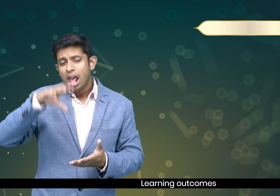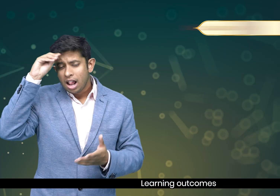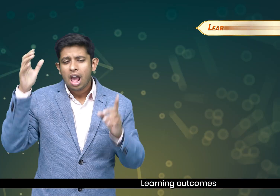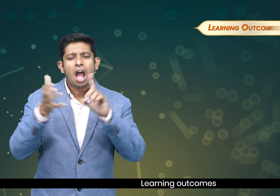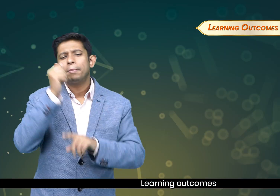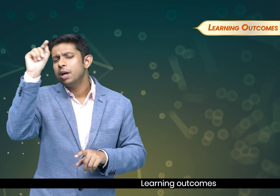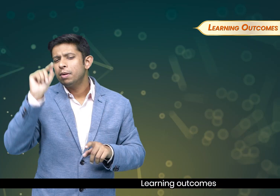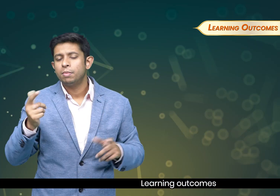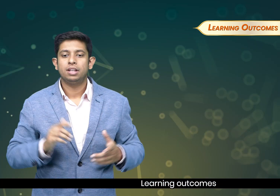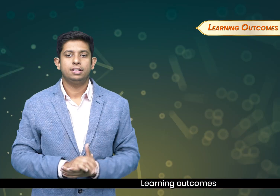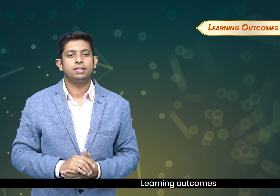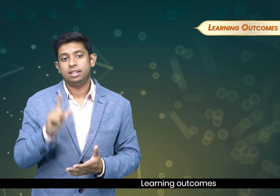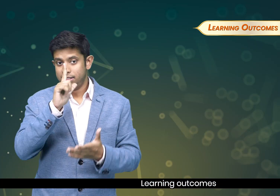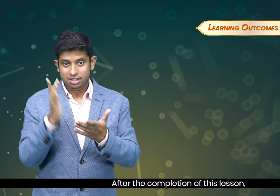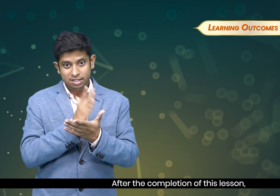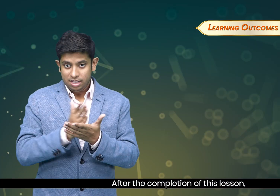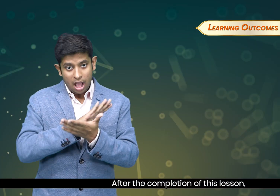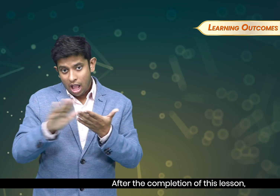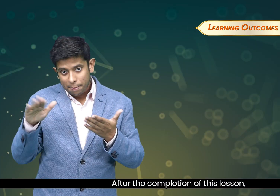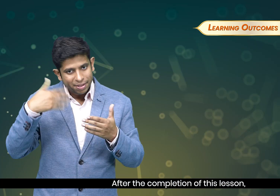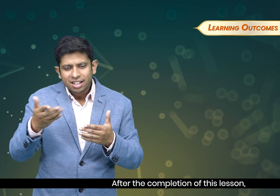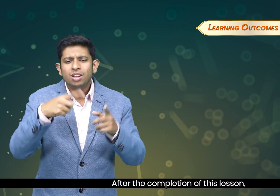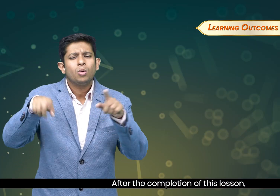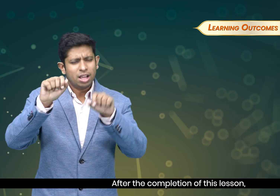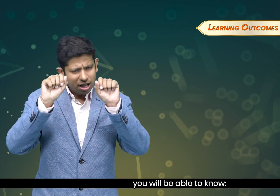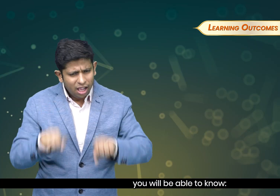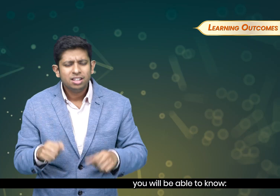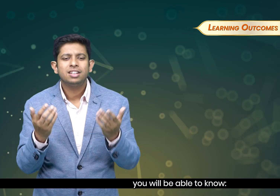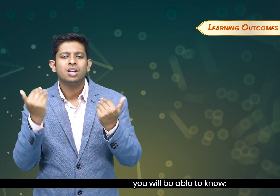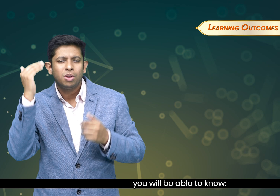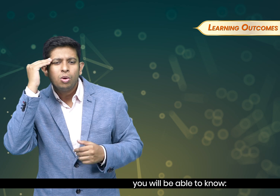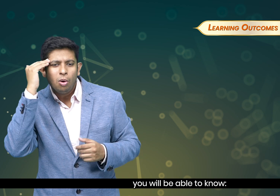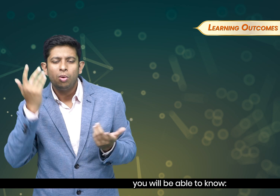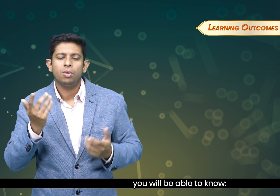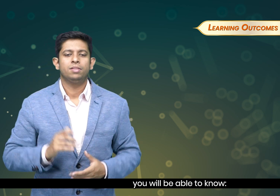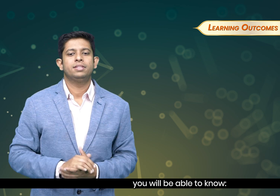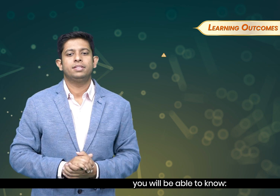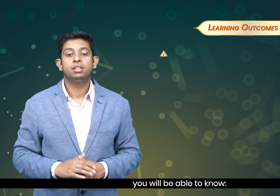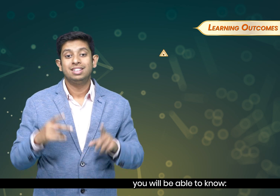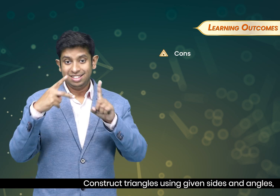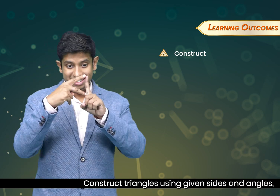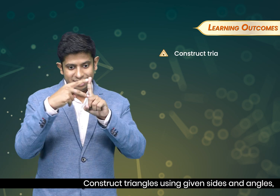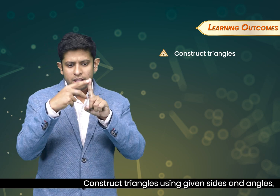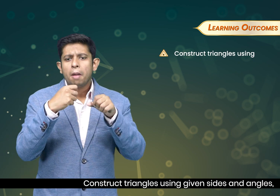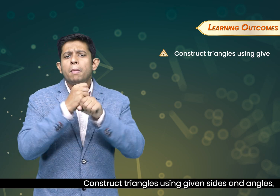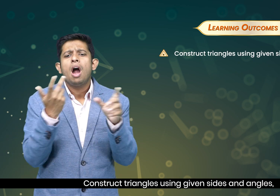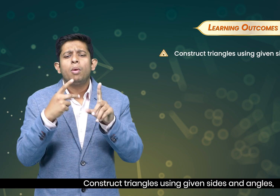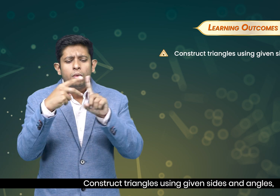Learning outcomes. After the completion of this lesson, you will be able to know: construct triangles using